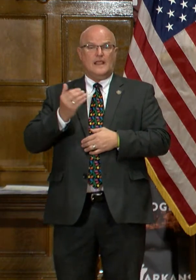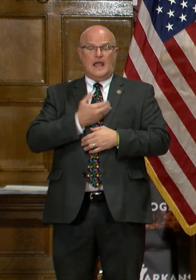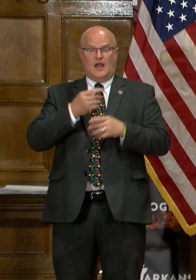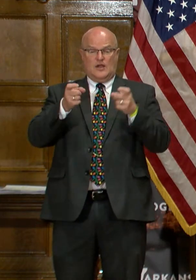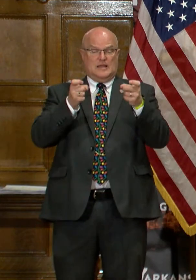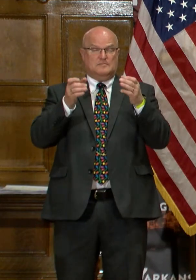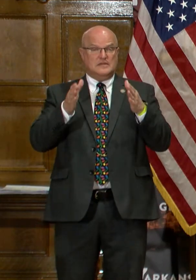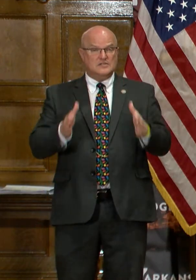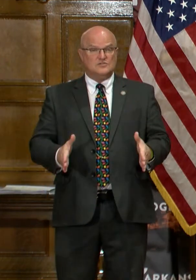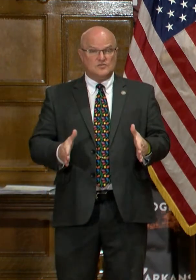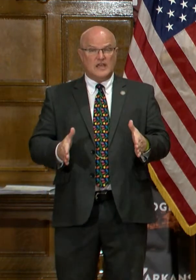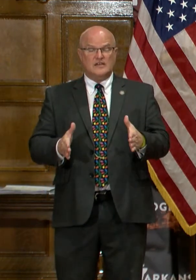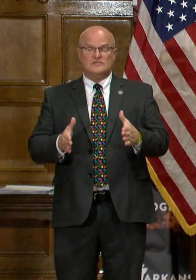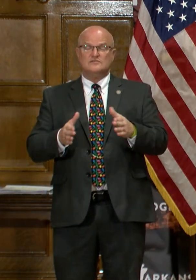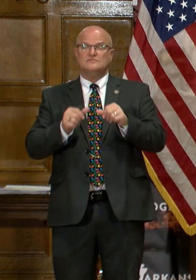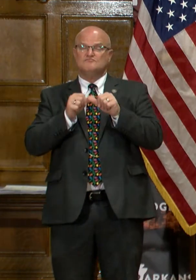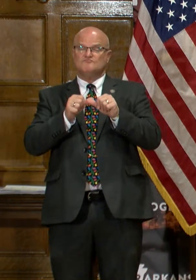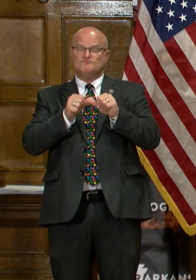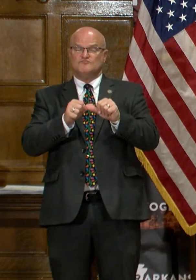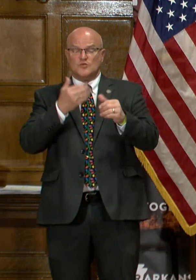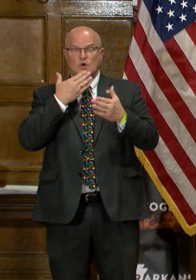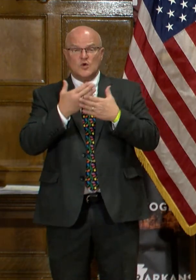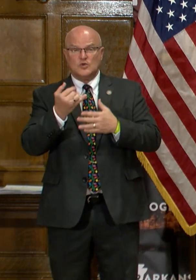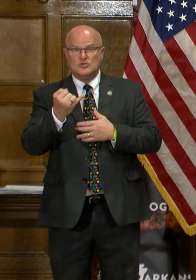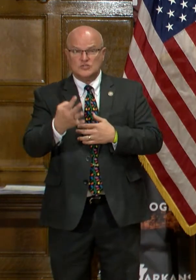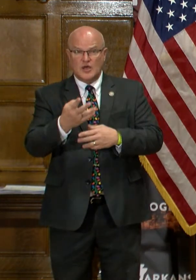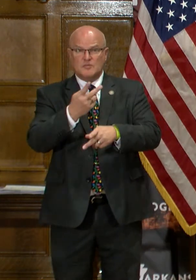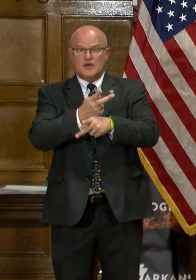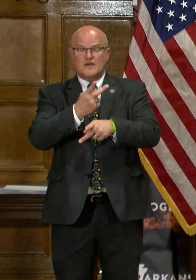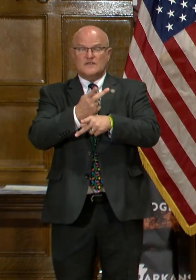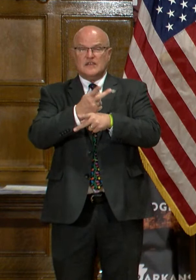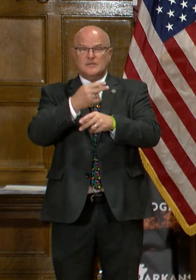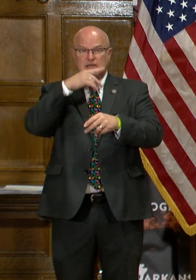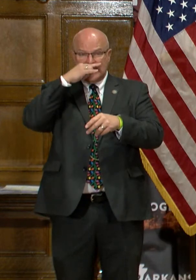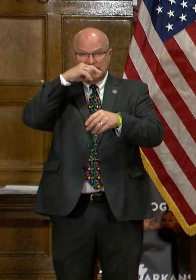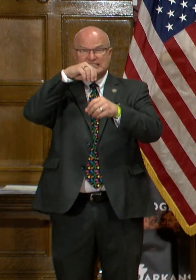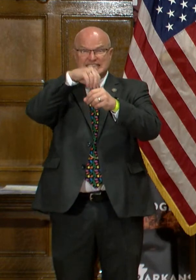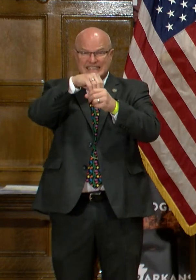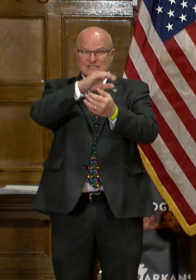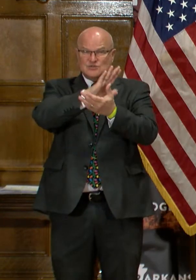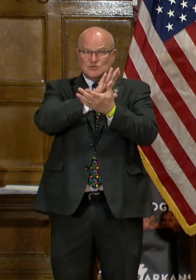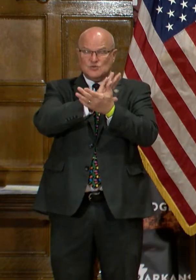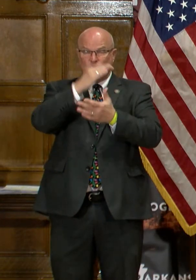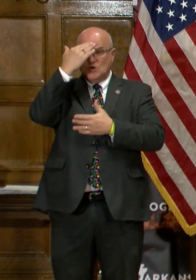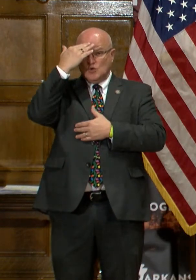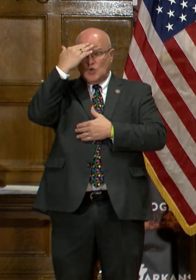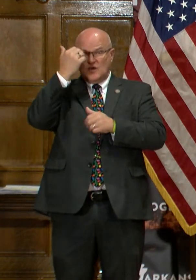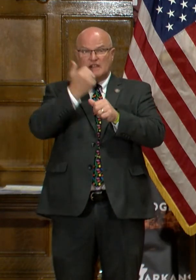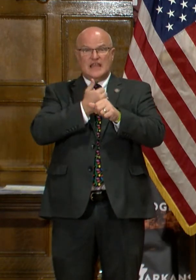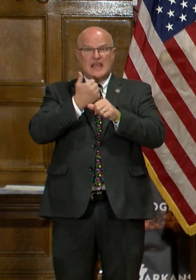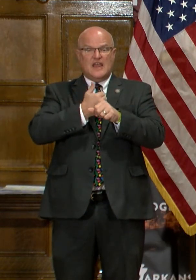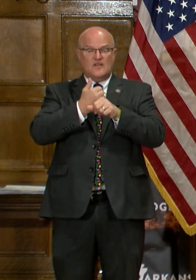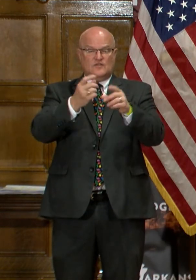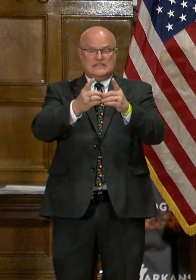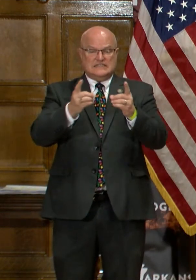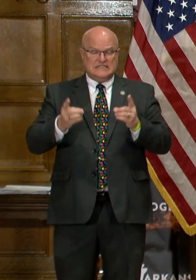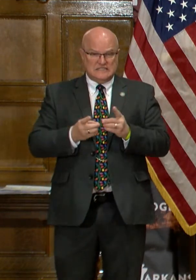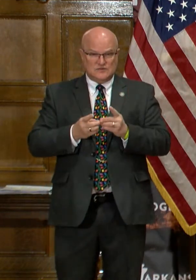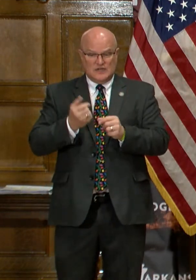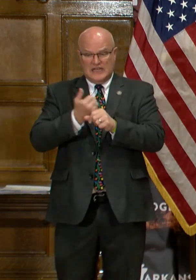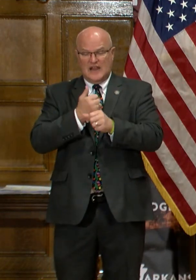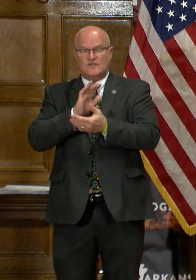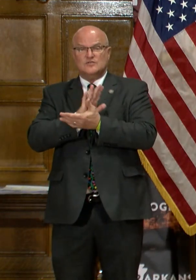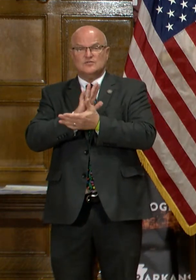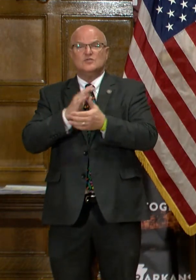and our educators are continuing to do a good job of keeping kids in school, knowing that every school in the state, every district in the state